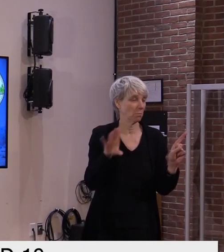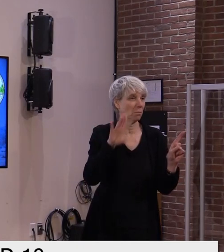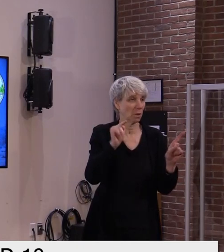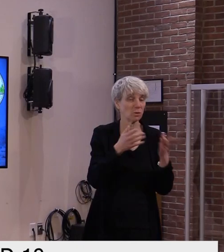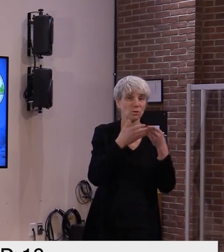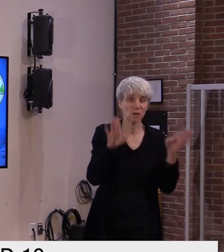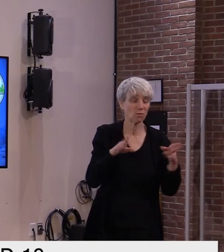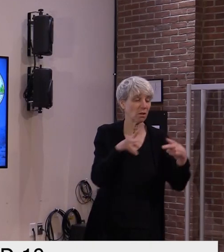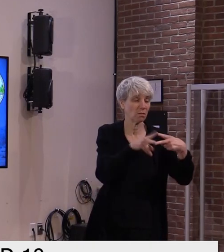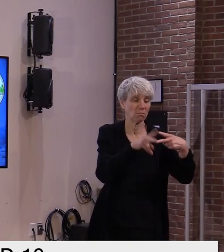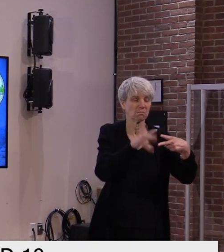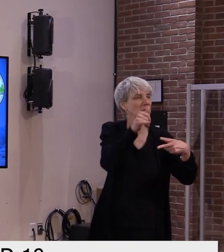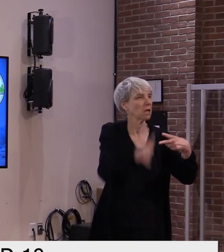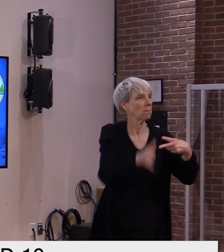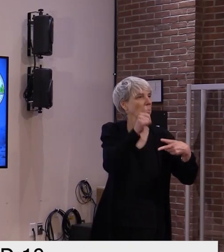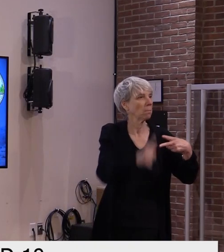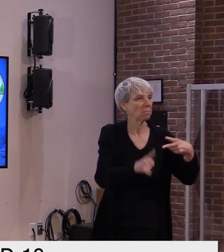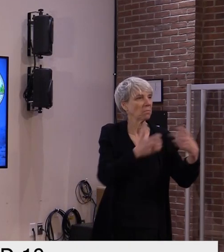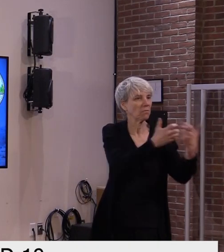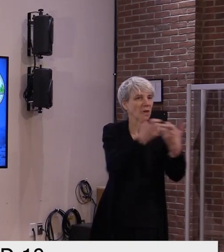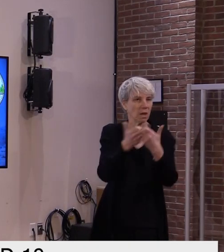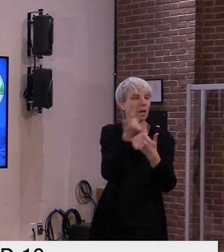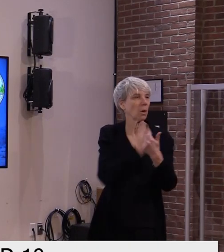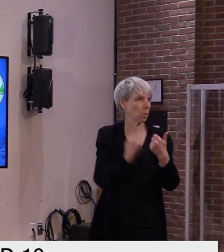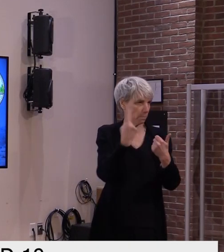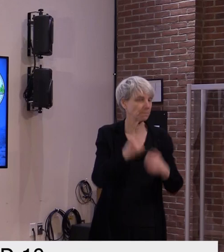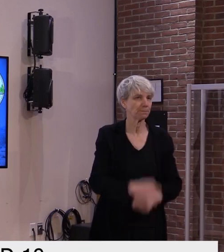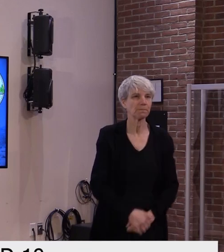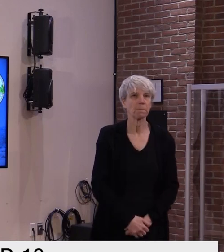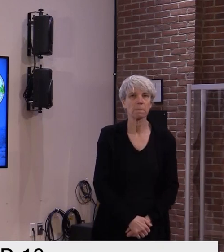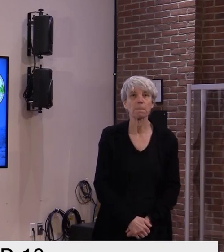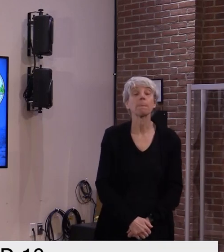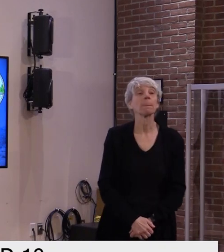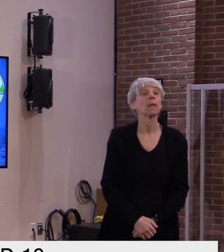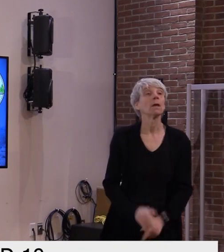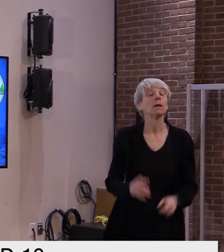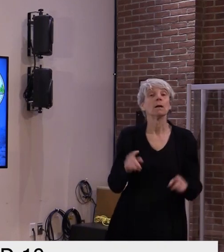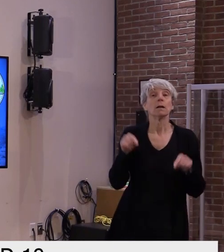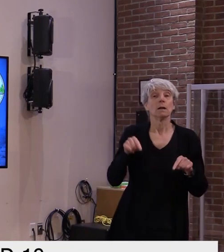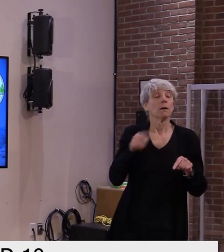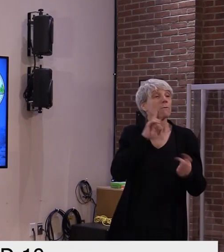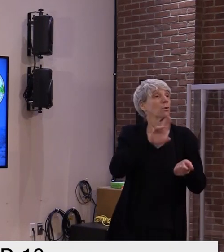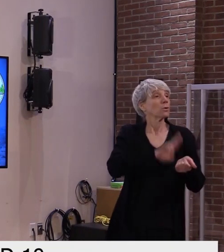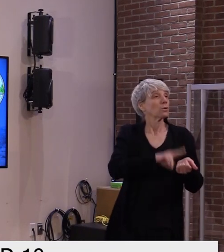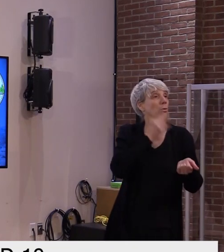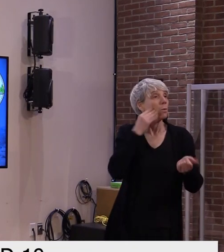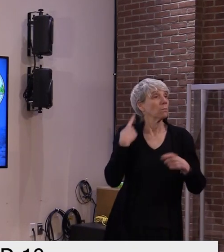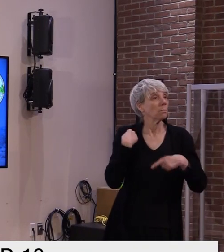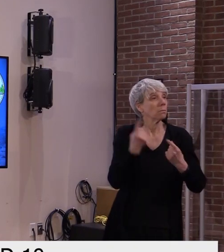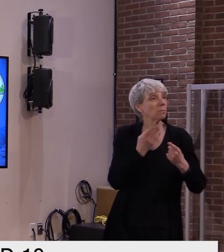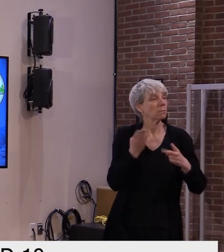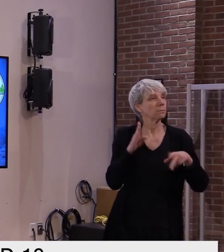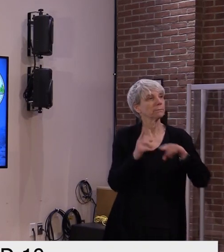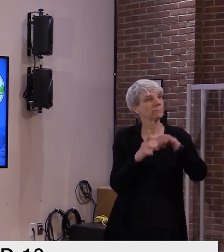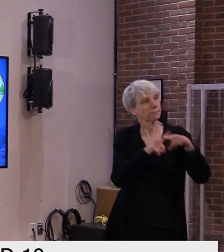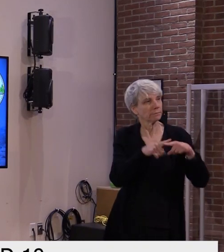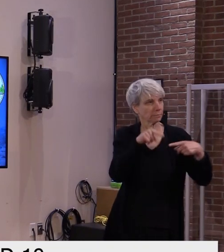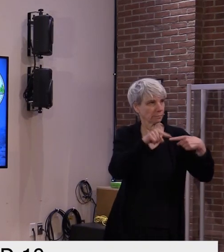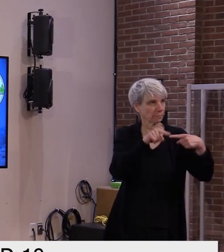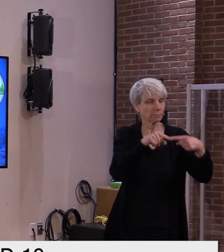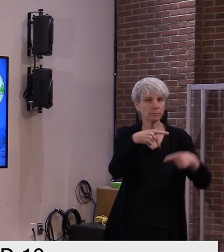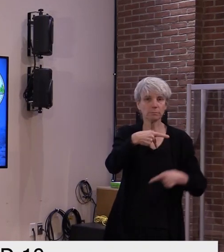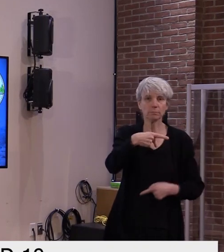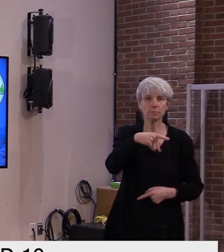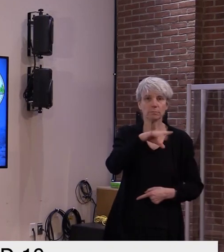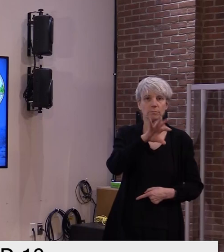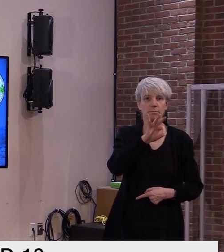versus another setting. We've chosen to use the Pfizer in the long-term care settings due to the fact that the pharmacies were